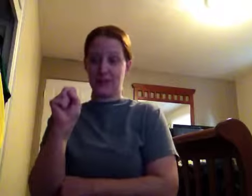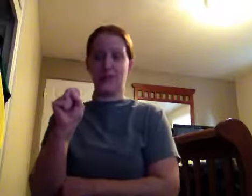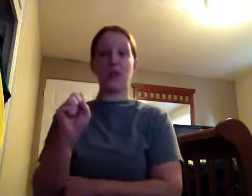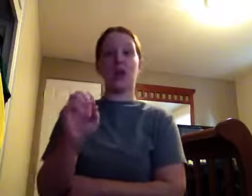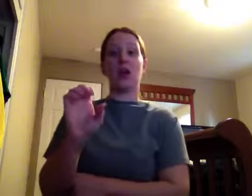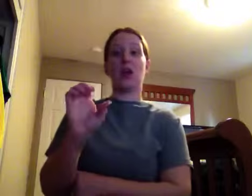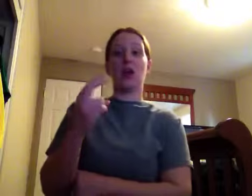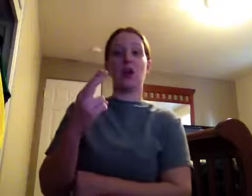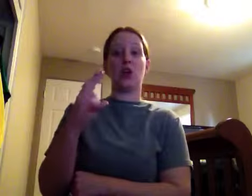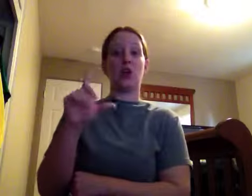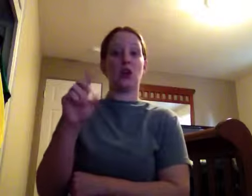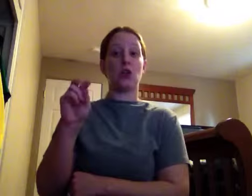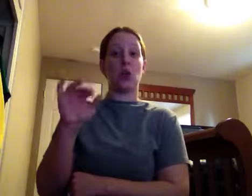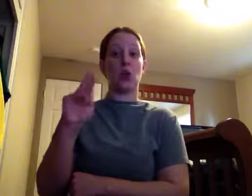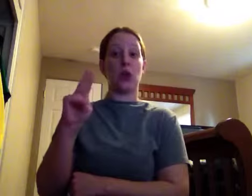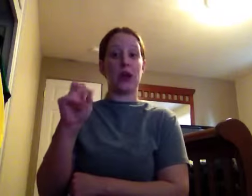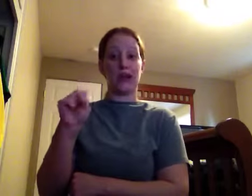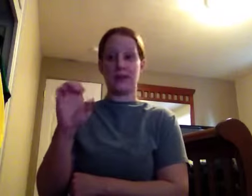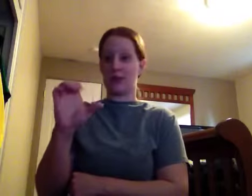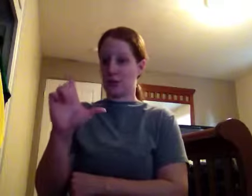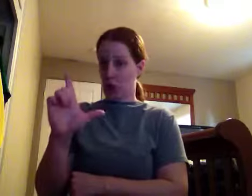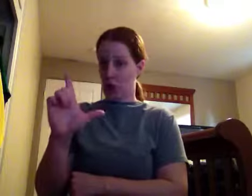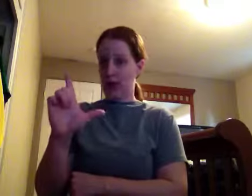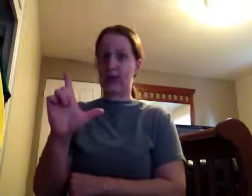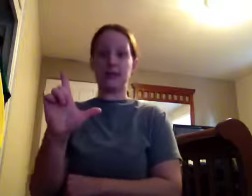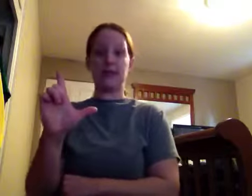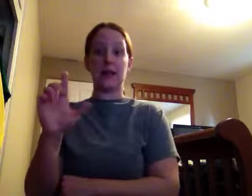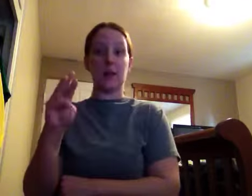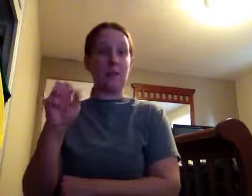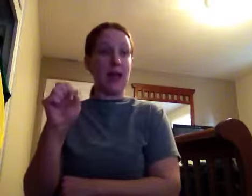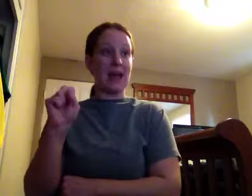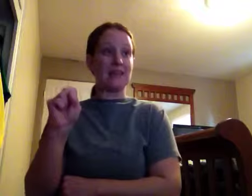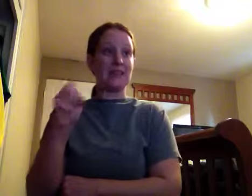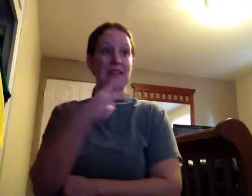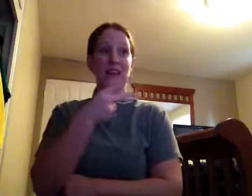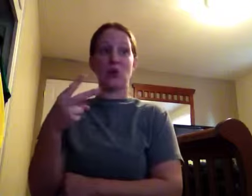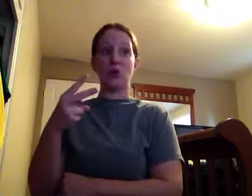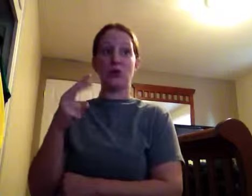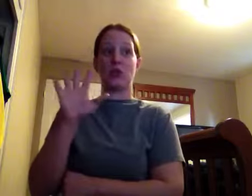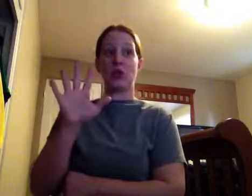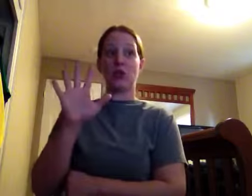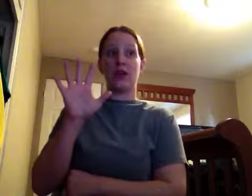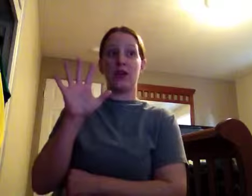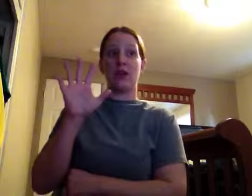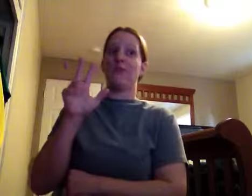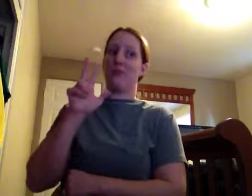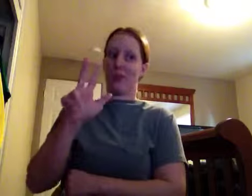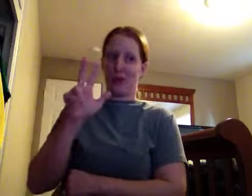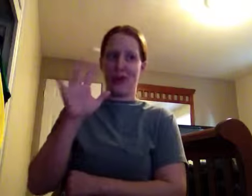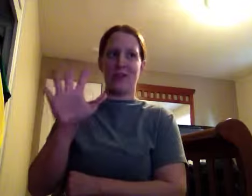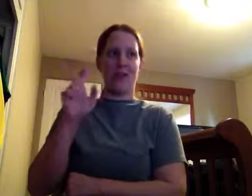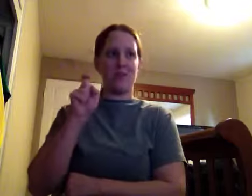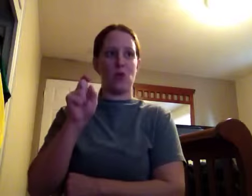35.45 grams. And if you add these two together, my total mass of my whole compound is